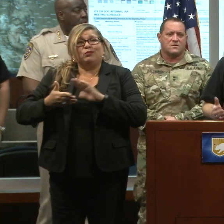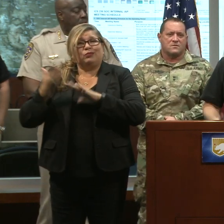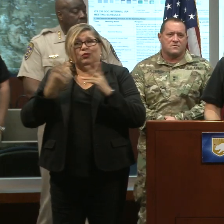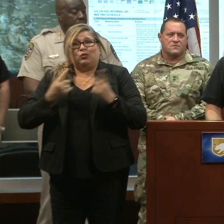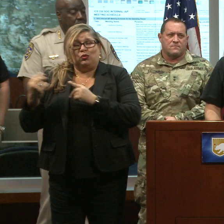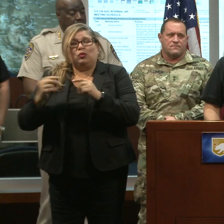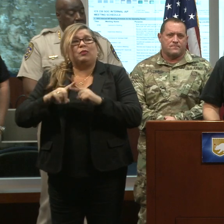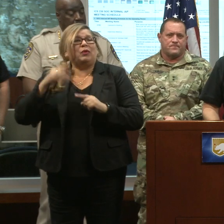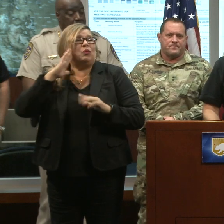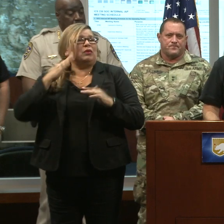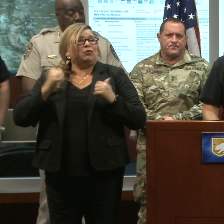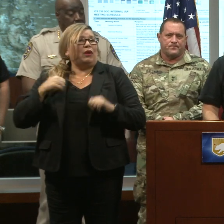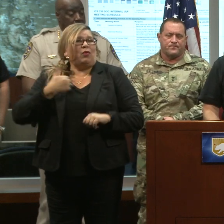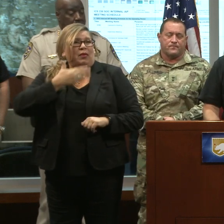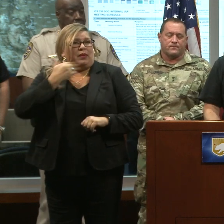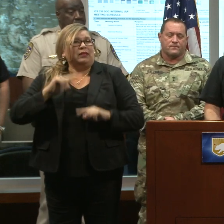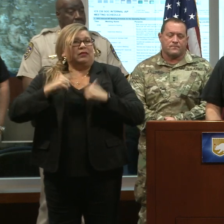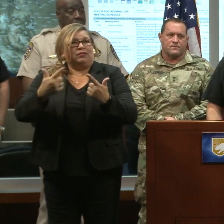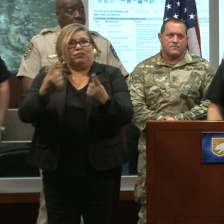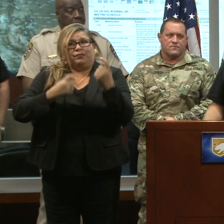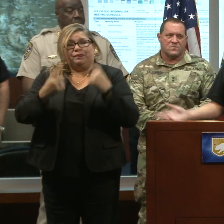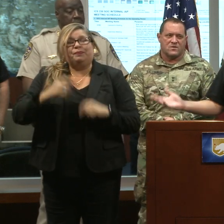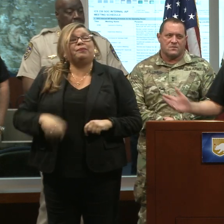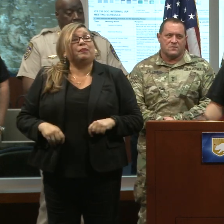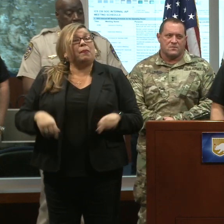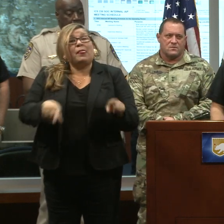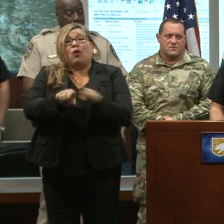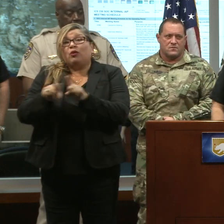but we'll do our best. We also have